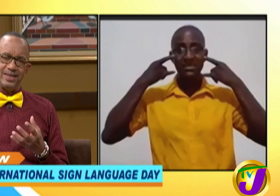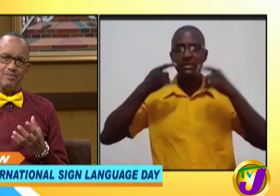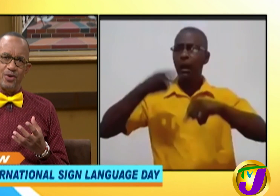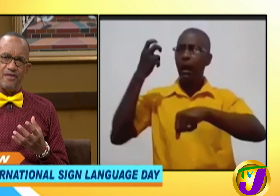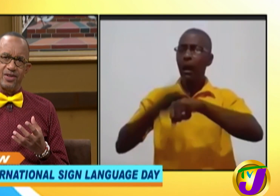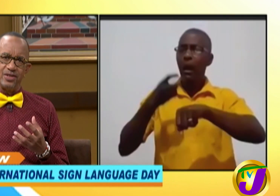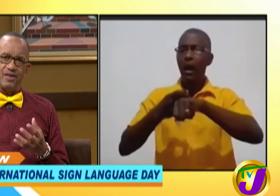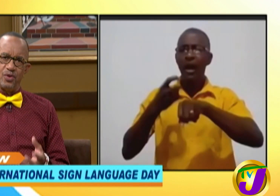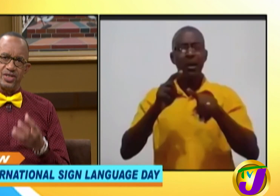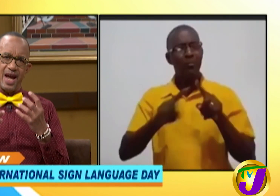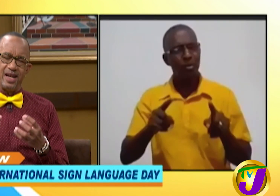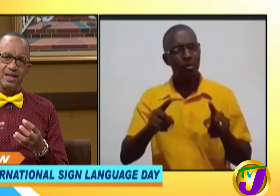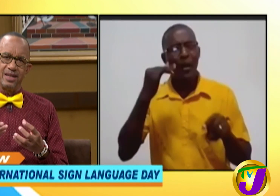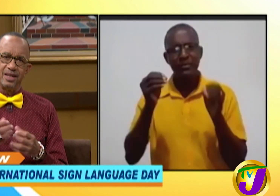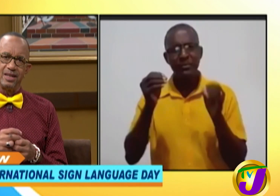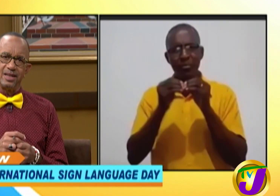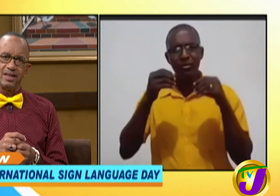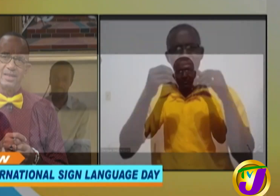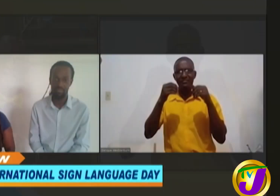why is it more difficult if you are signing?